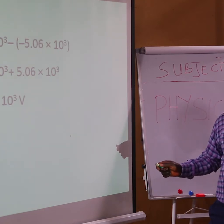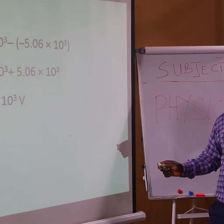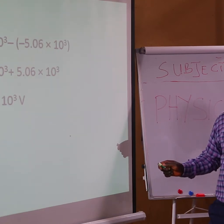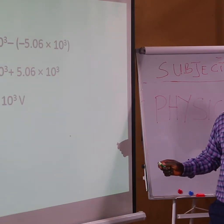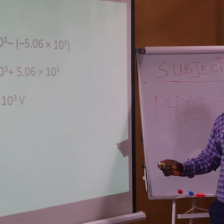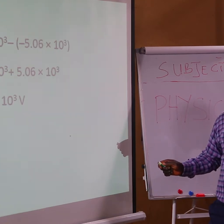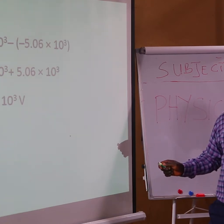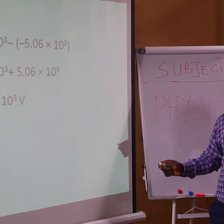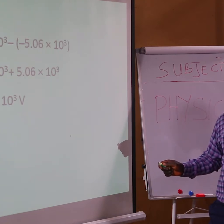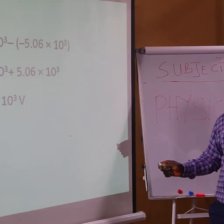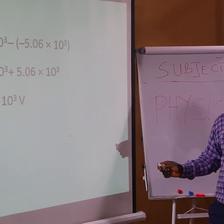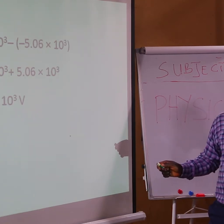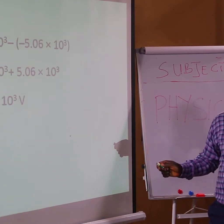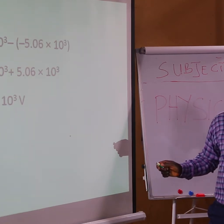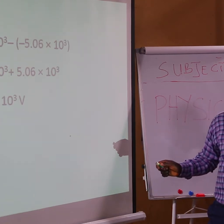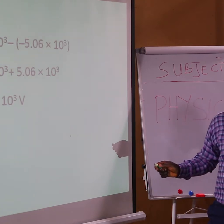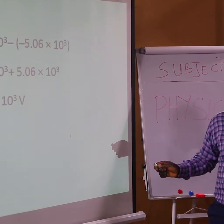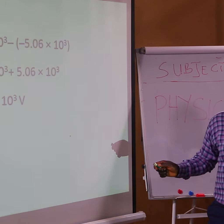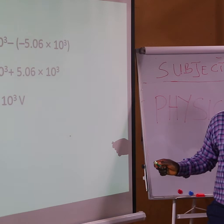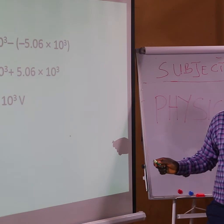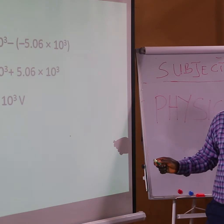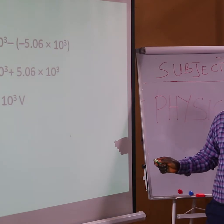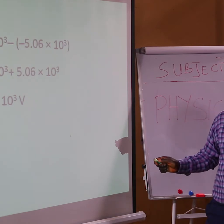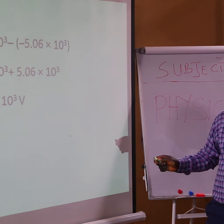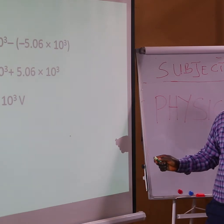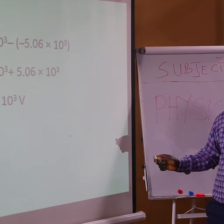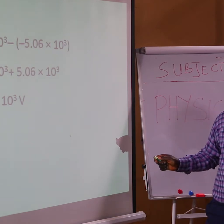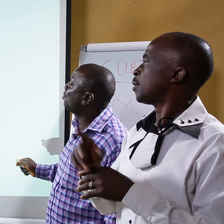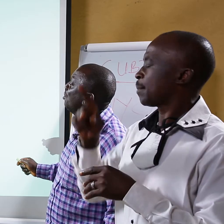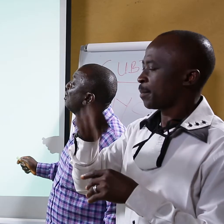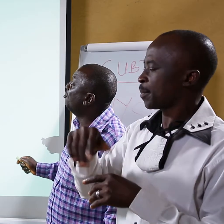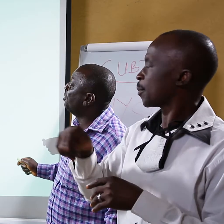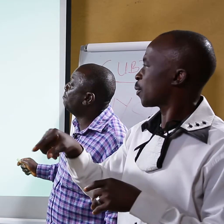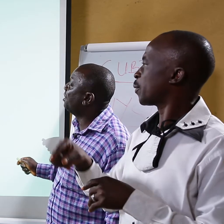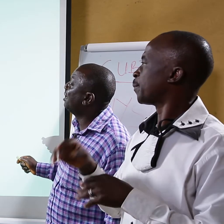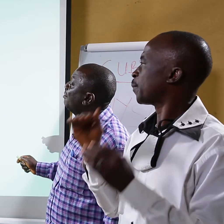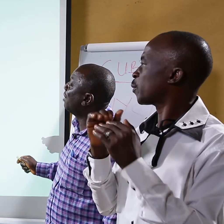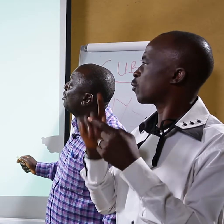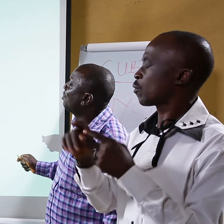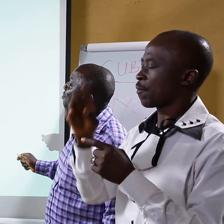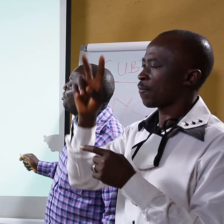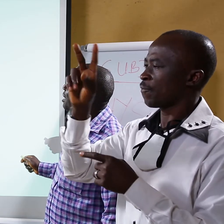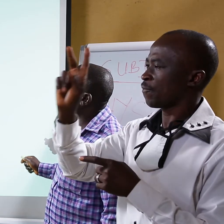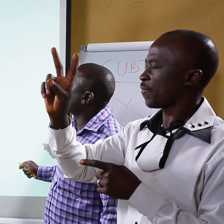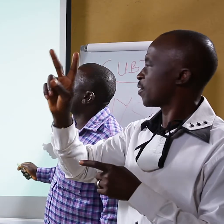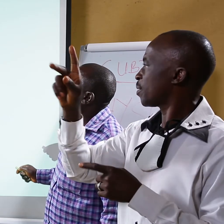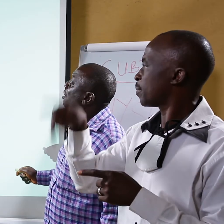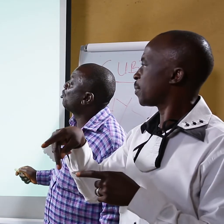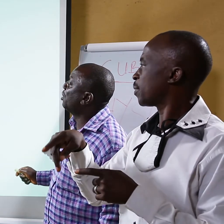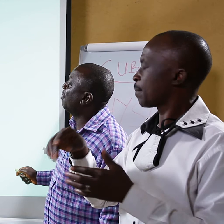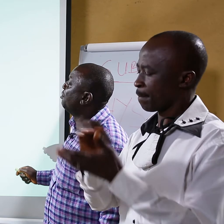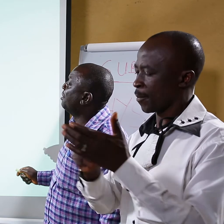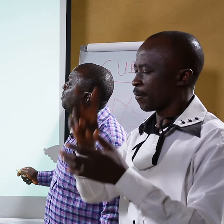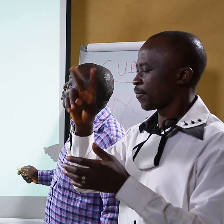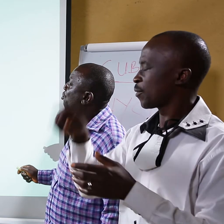Vpq, that's the potential difference between point P and point Q, will be equals to Vp minus Vq.